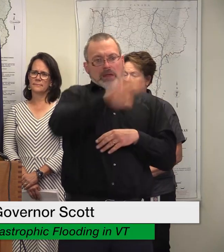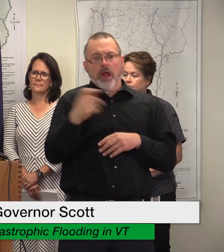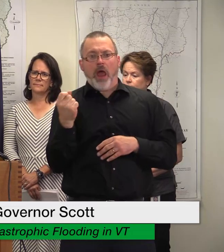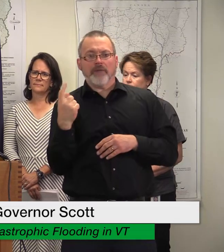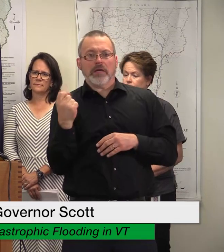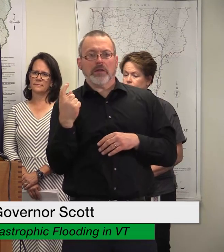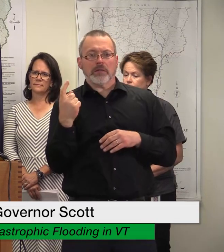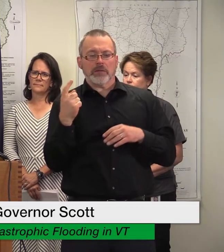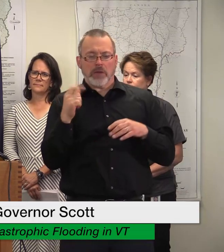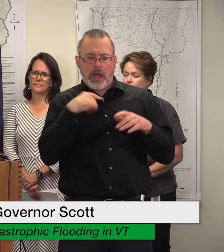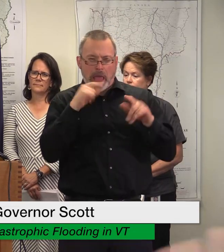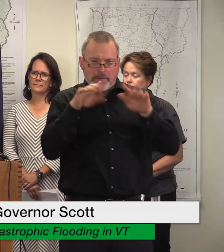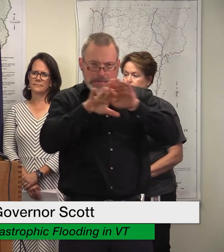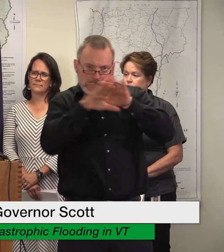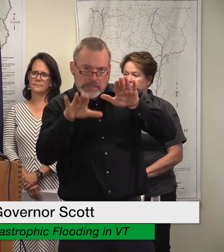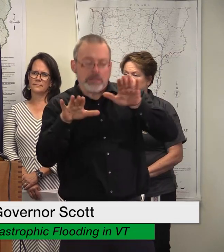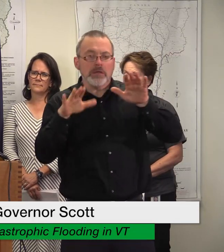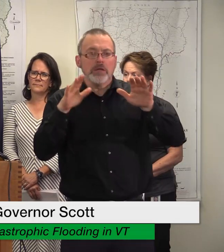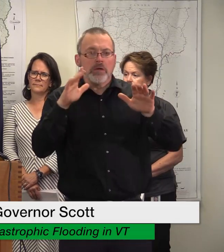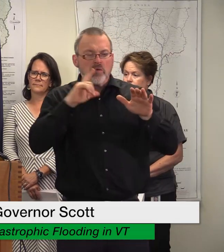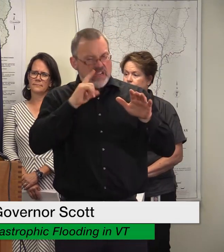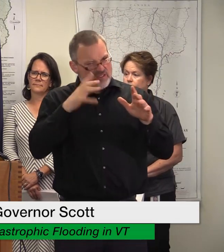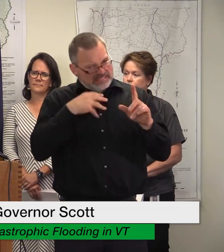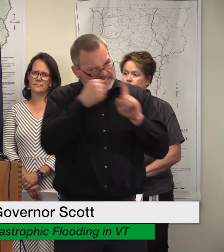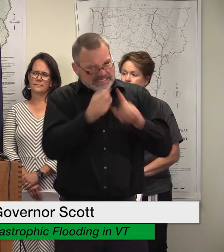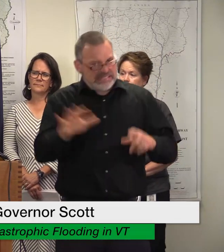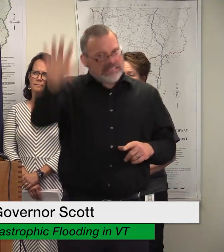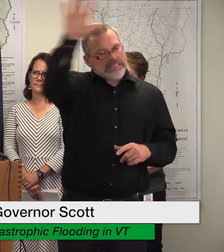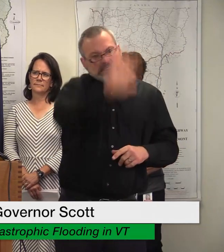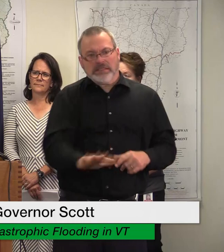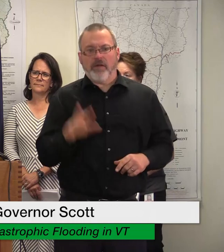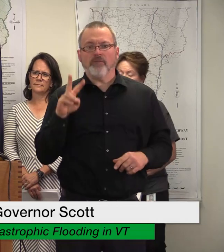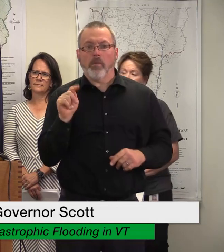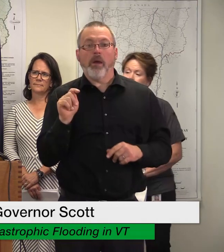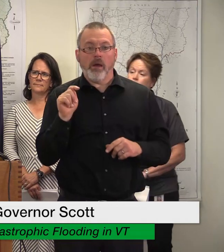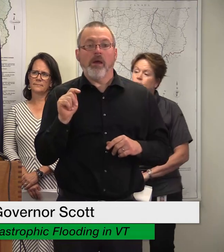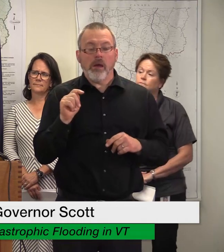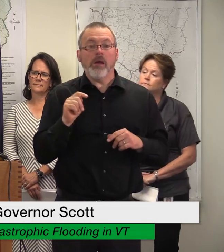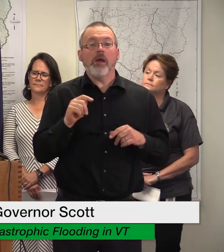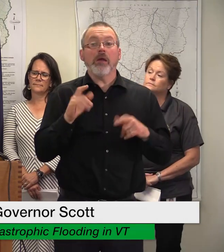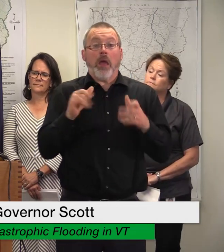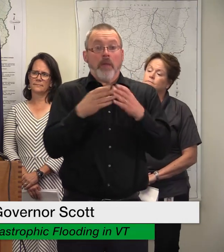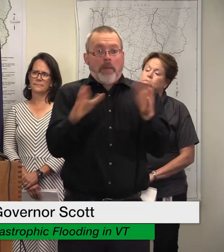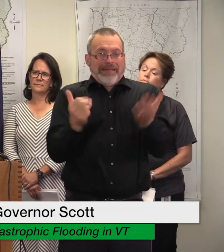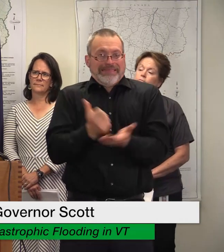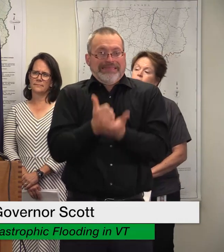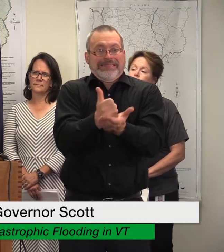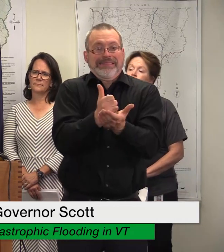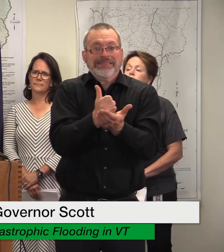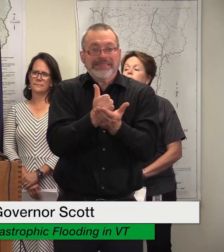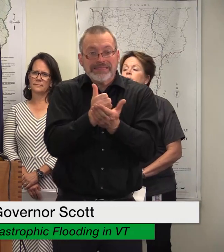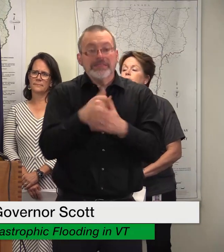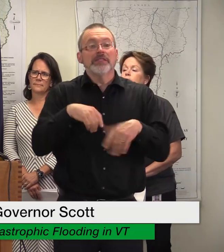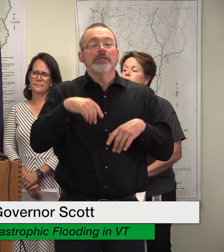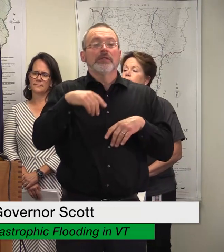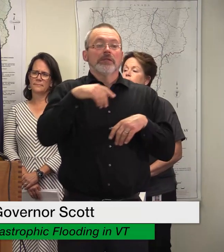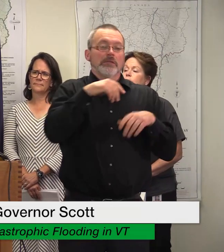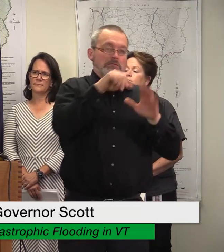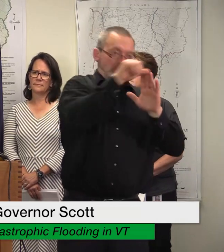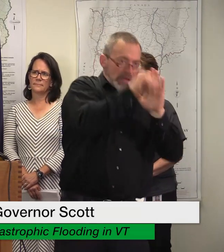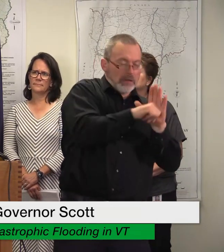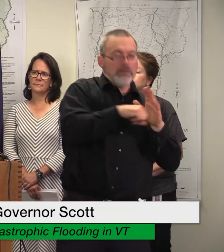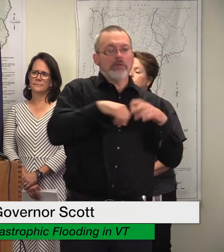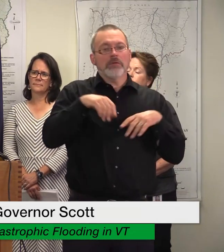that mean? For public assistance, FEMA can reimburse state and local governments for eligible work that they have